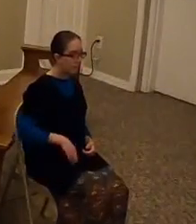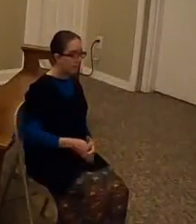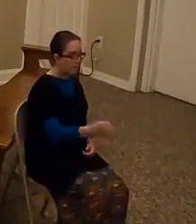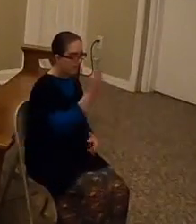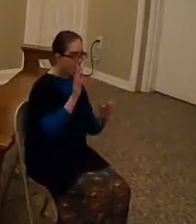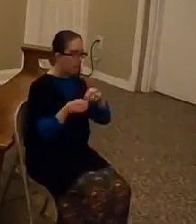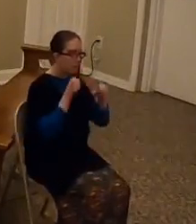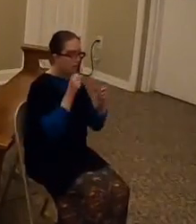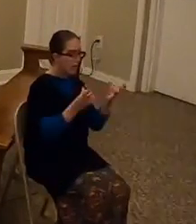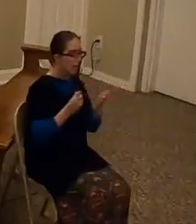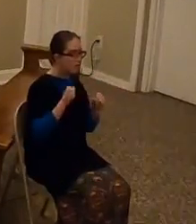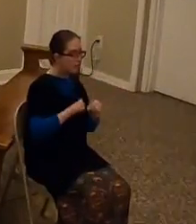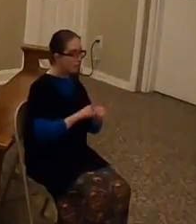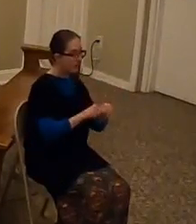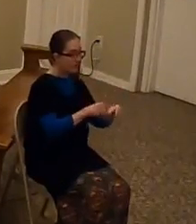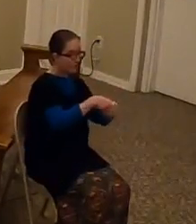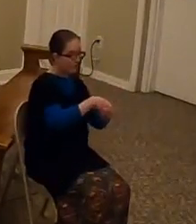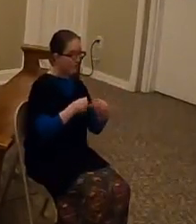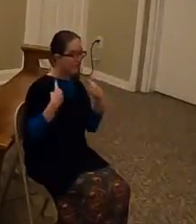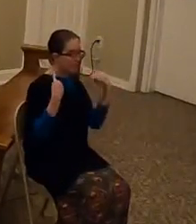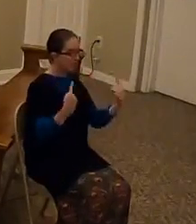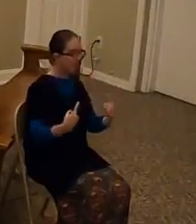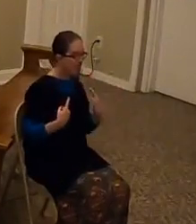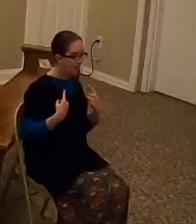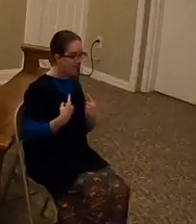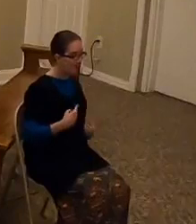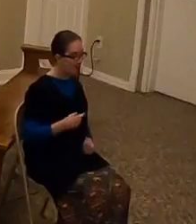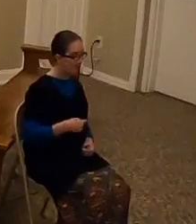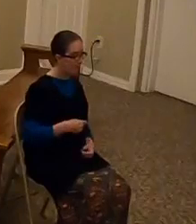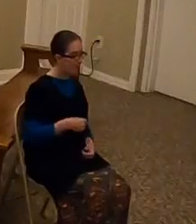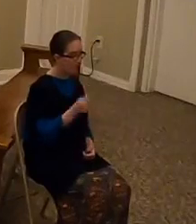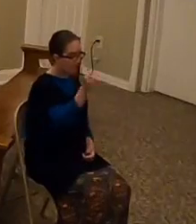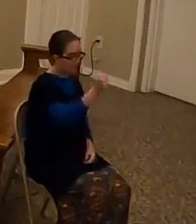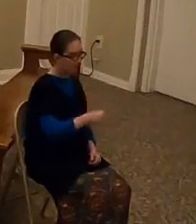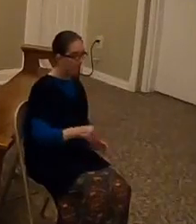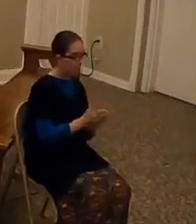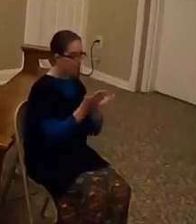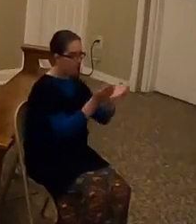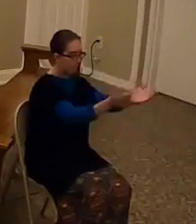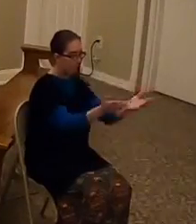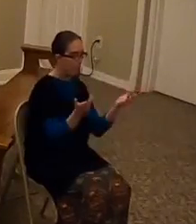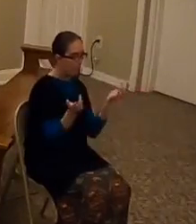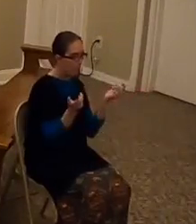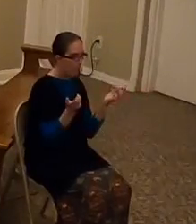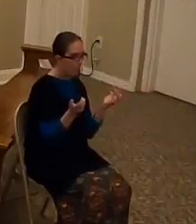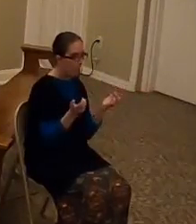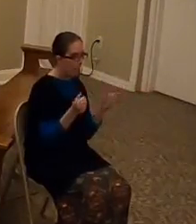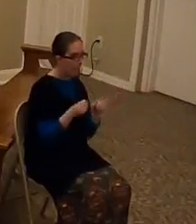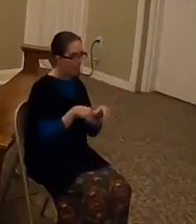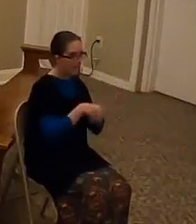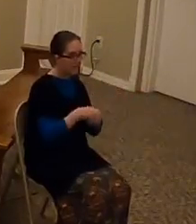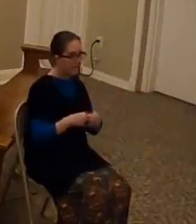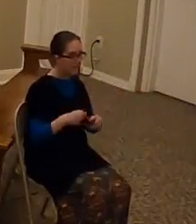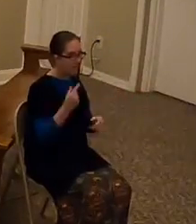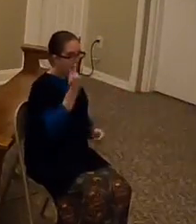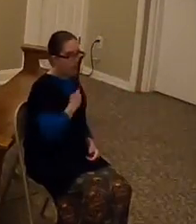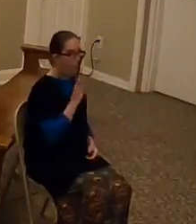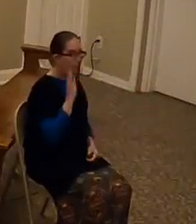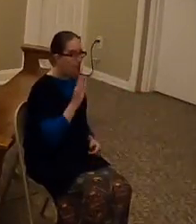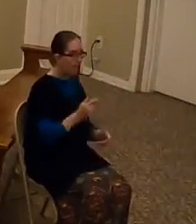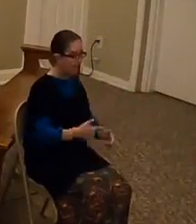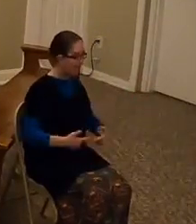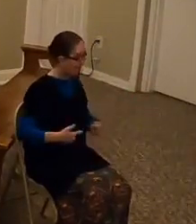God doesn't want you to continue in sin. Another scripture, Paul said, what, will we continue in sin that grace may